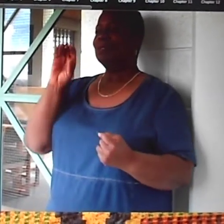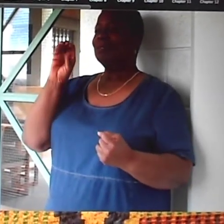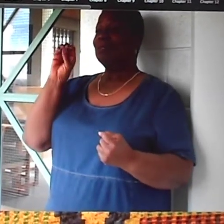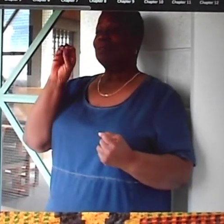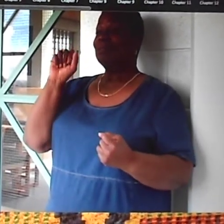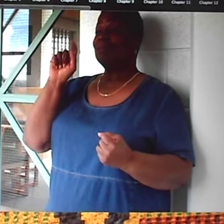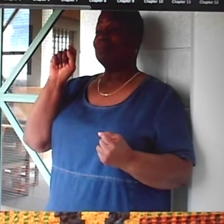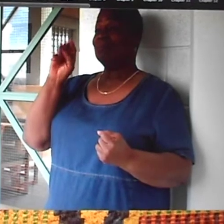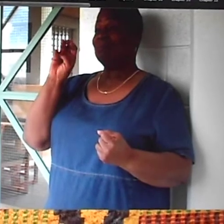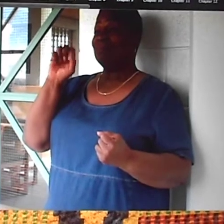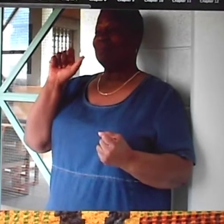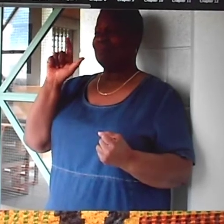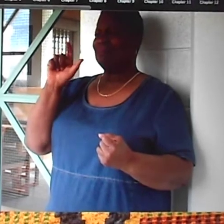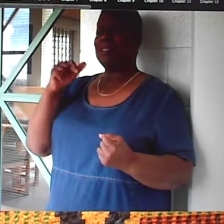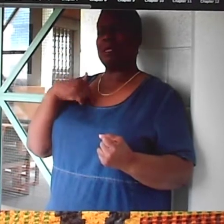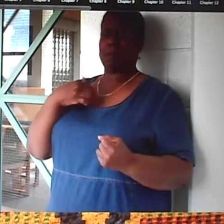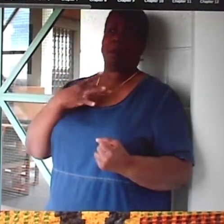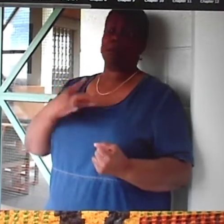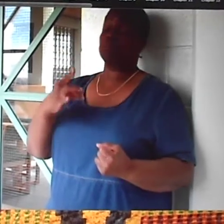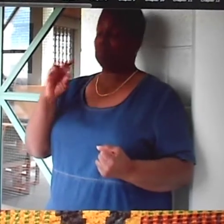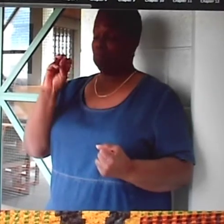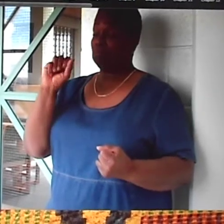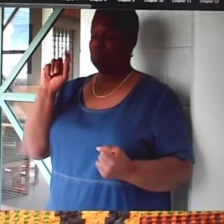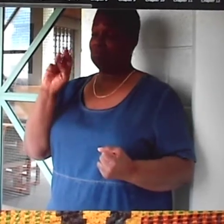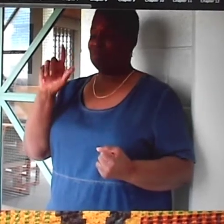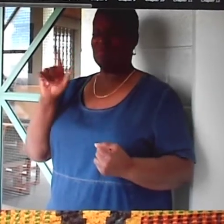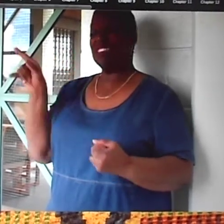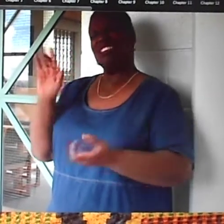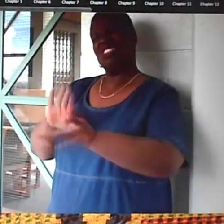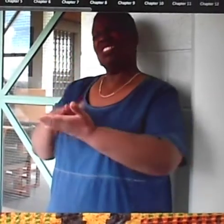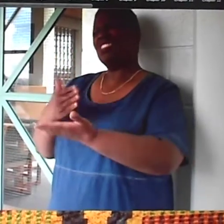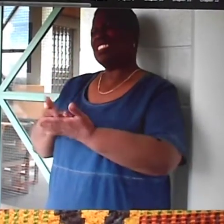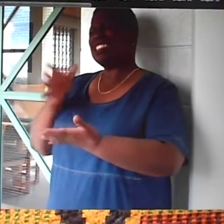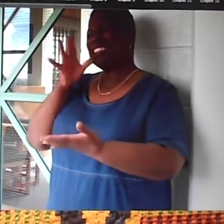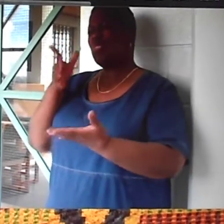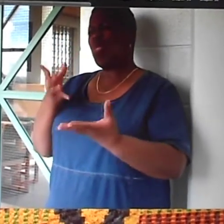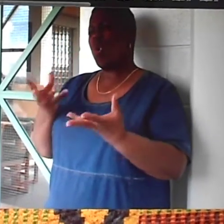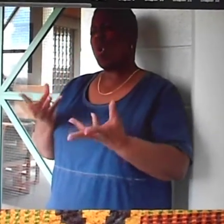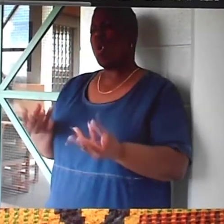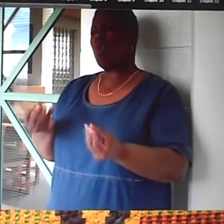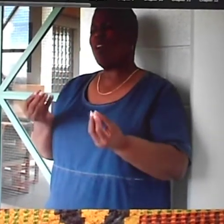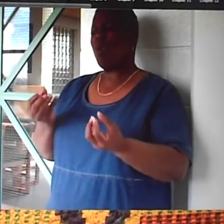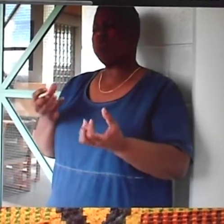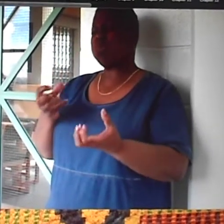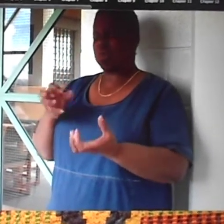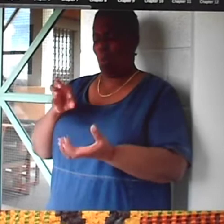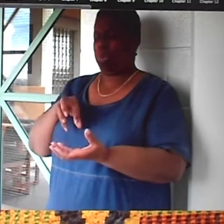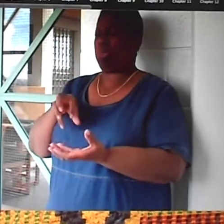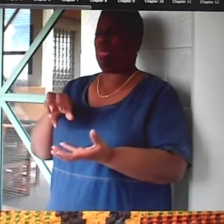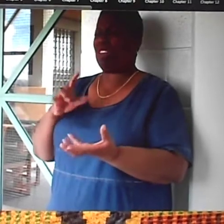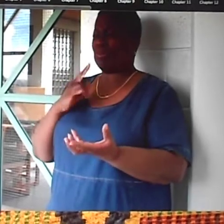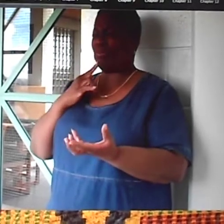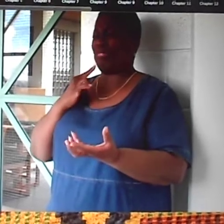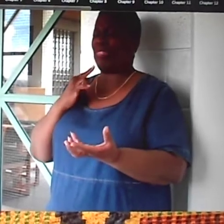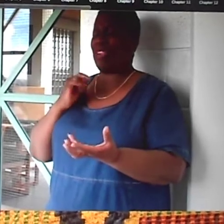anything except oatmeal. Now understand, I do like oatmeal, but at the school it